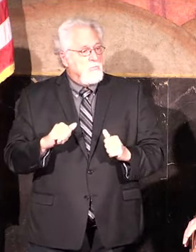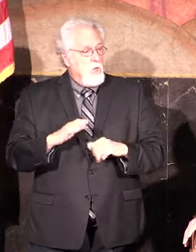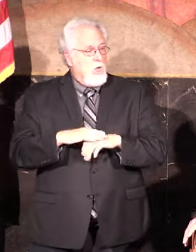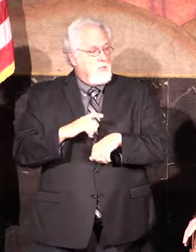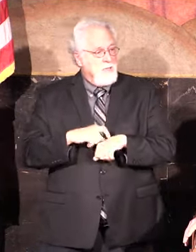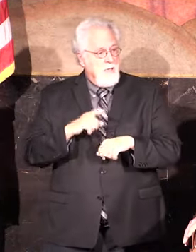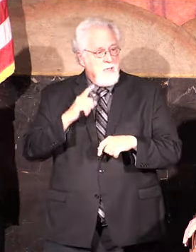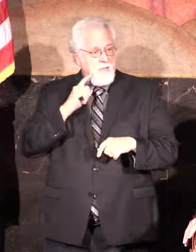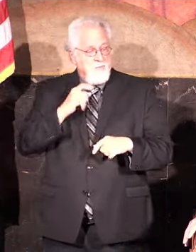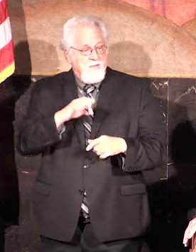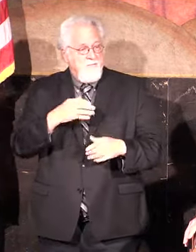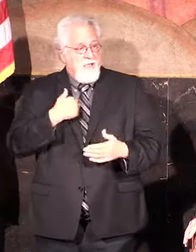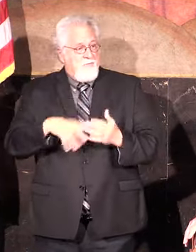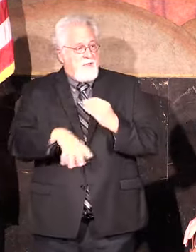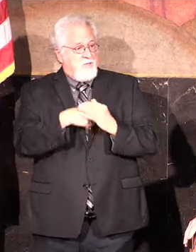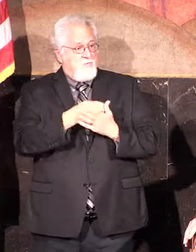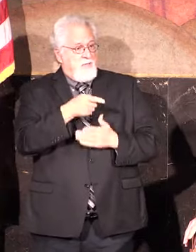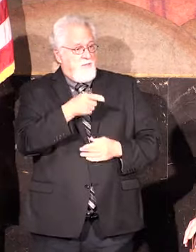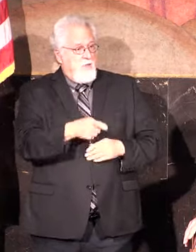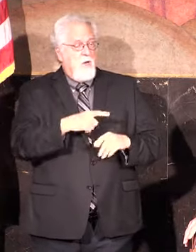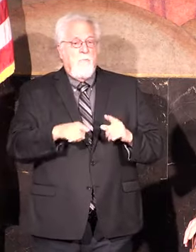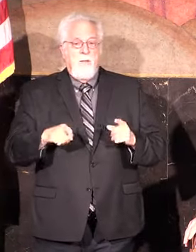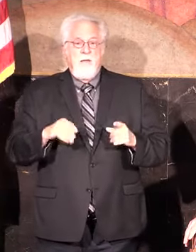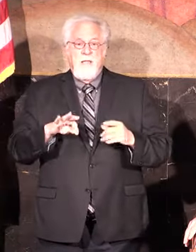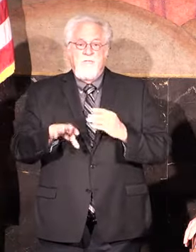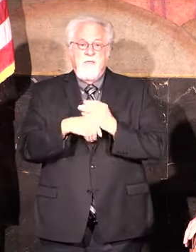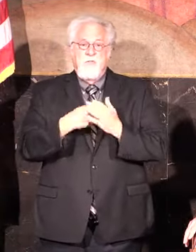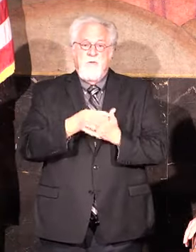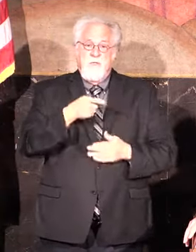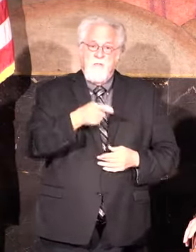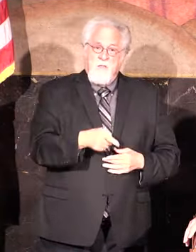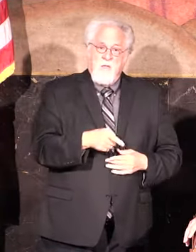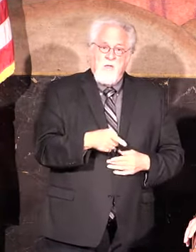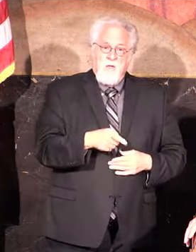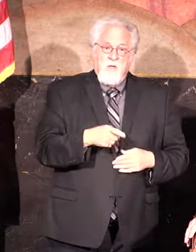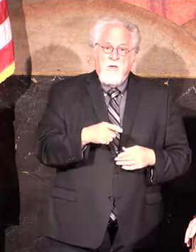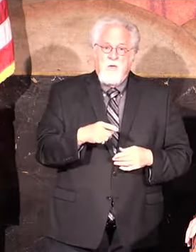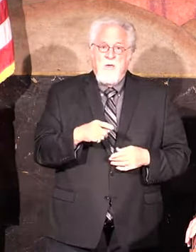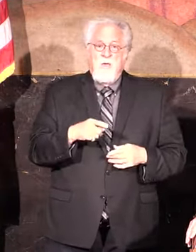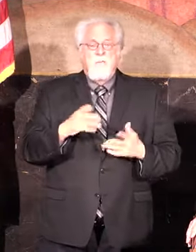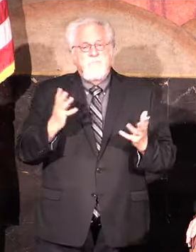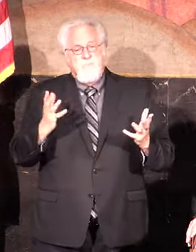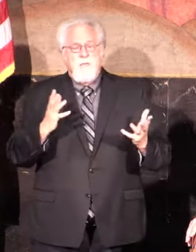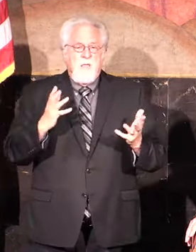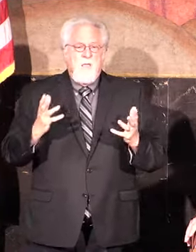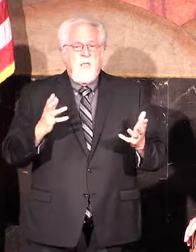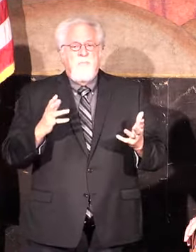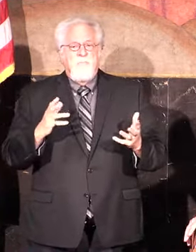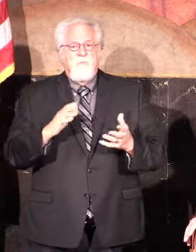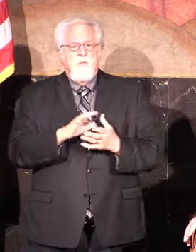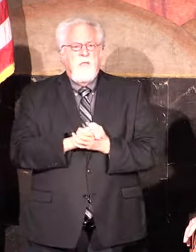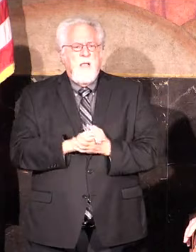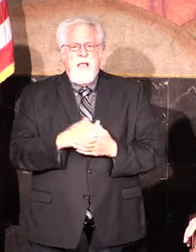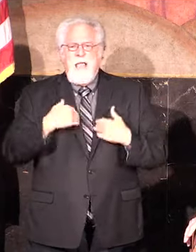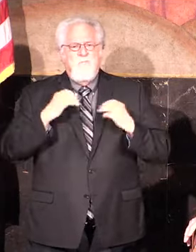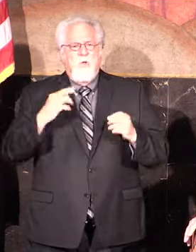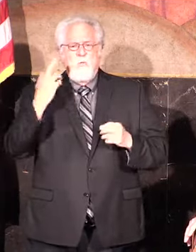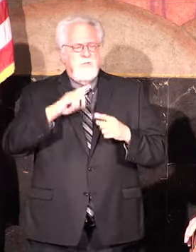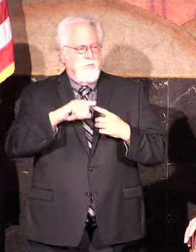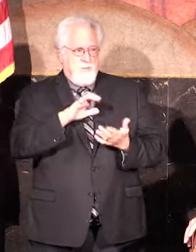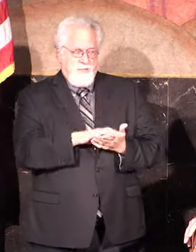there's additional funding there. But if there's additional funding there, I mean, if you think about it, let's just say, and I have no reason to believe